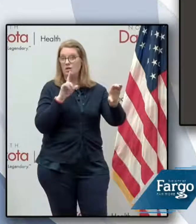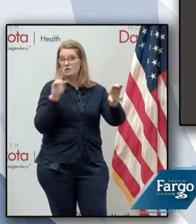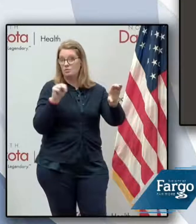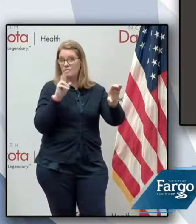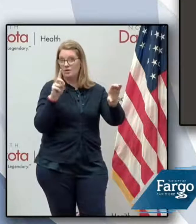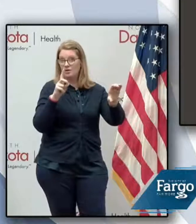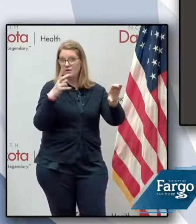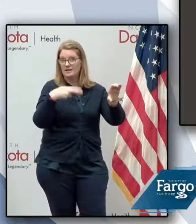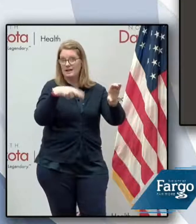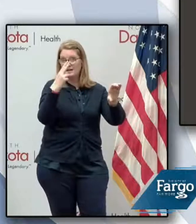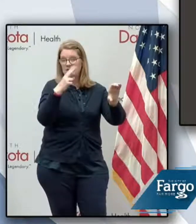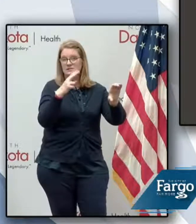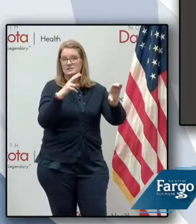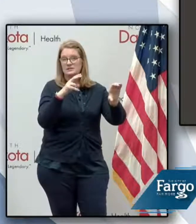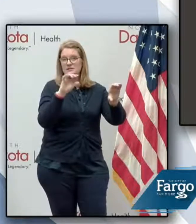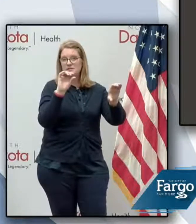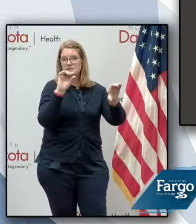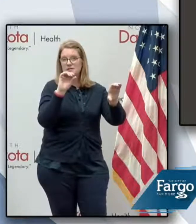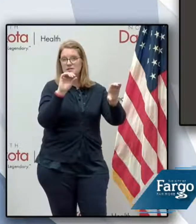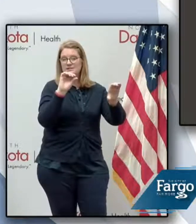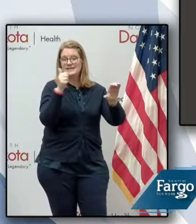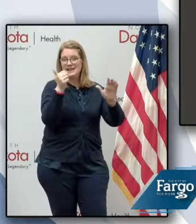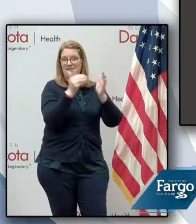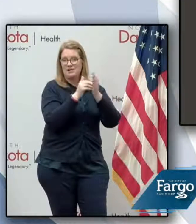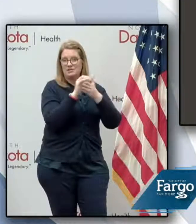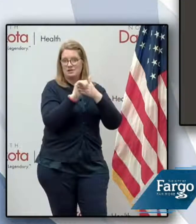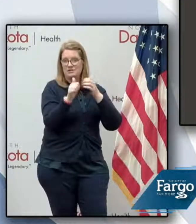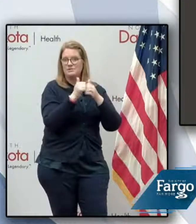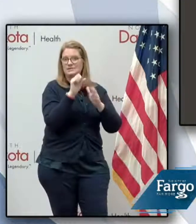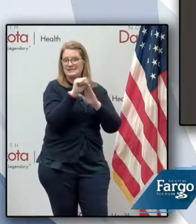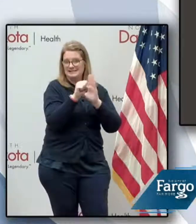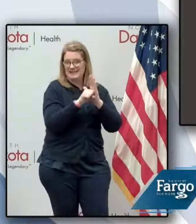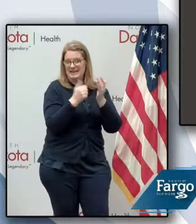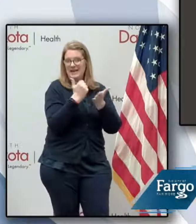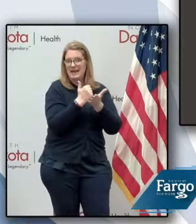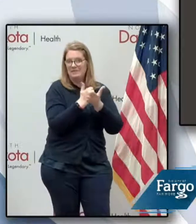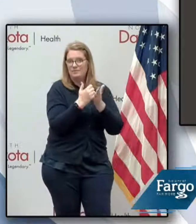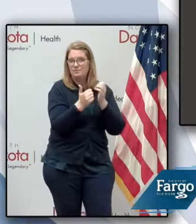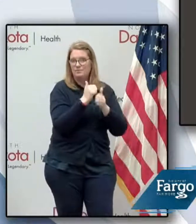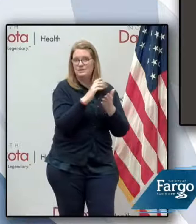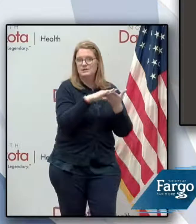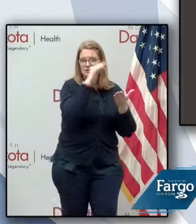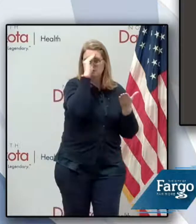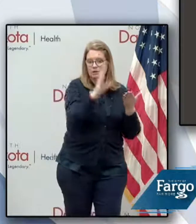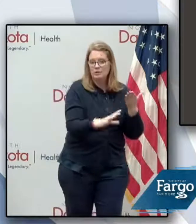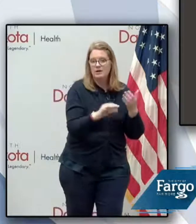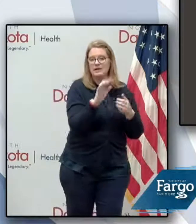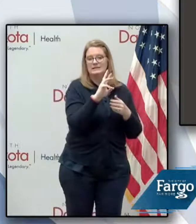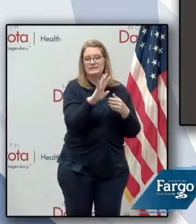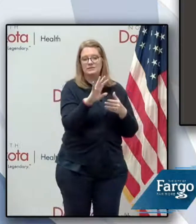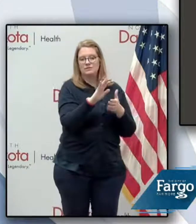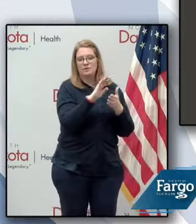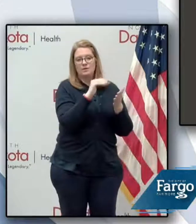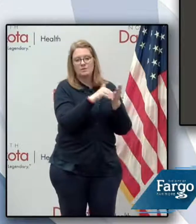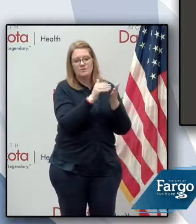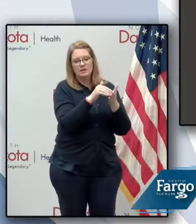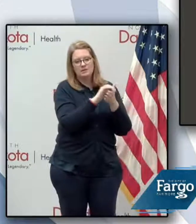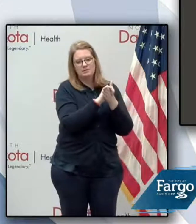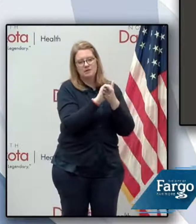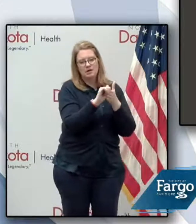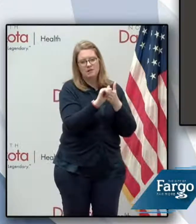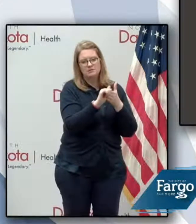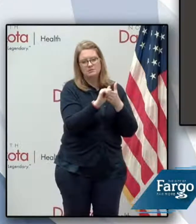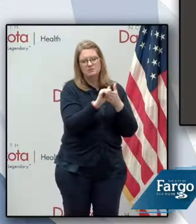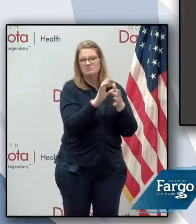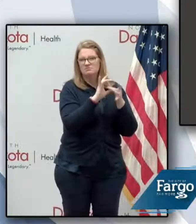with $10,000 of state aid per student. Another $64 million to help the schools with